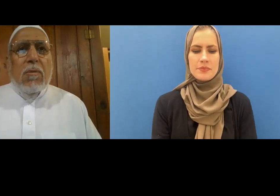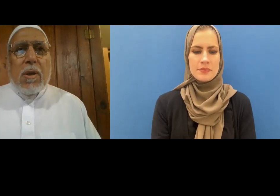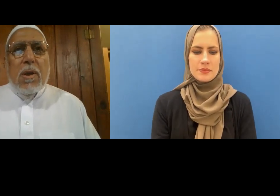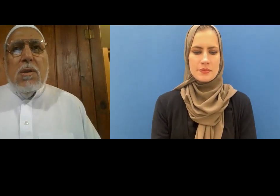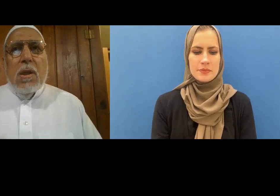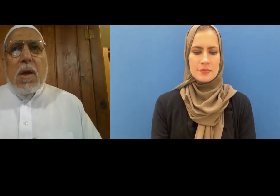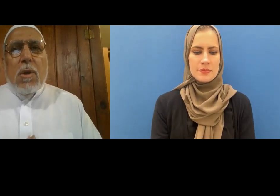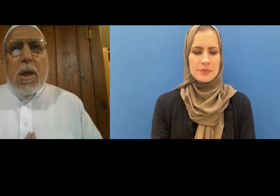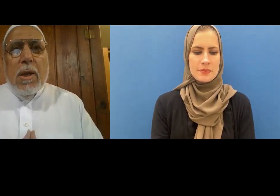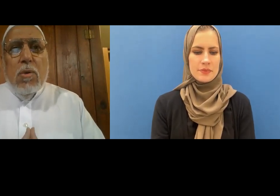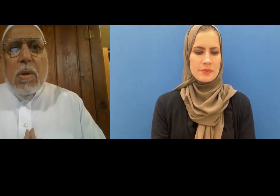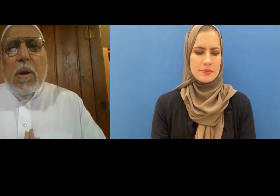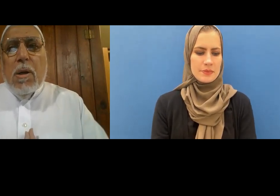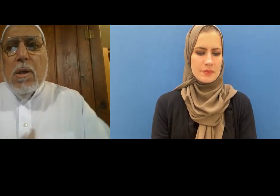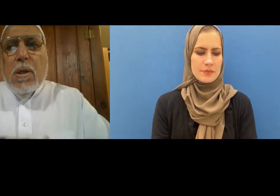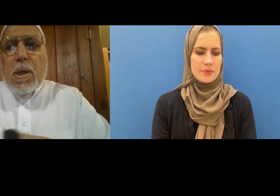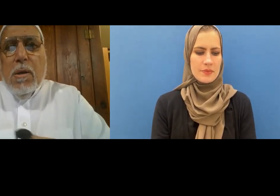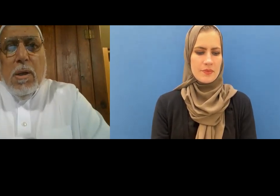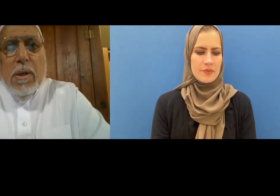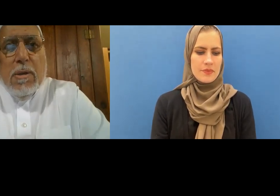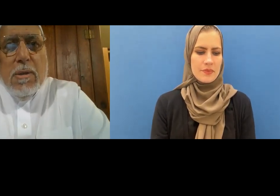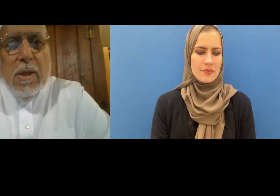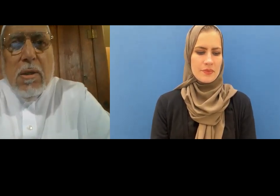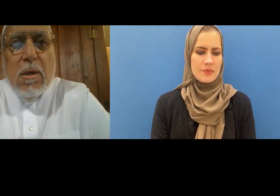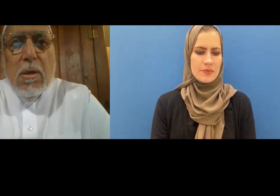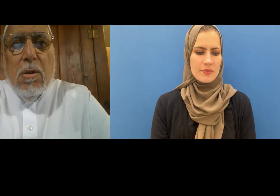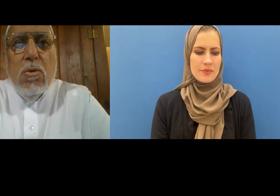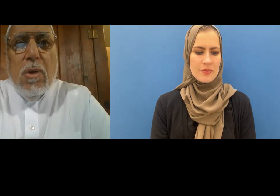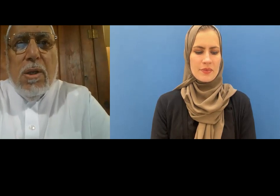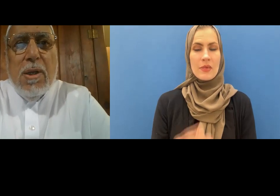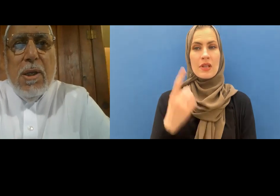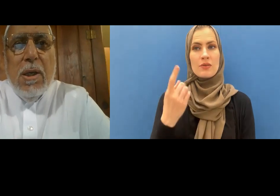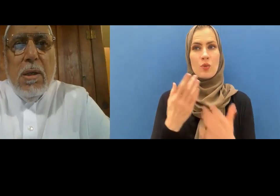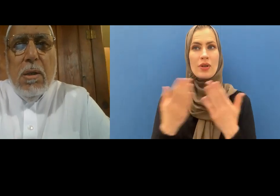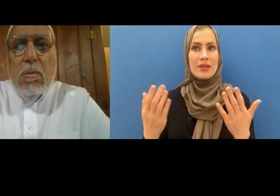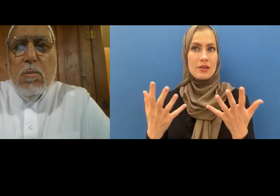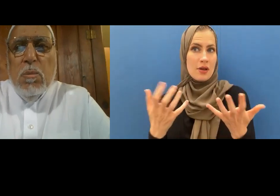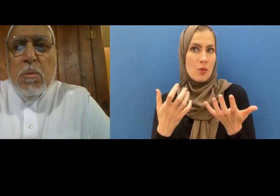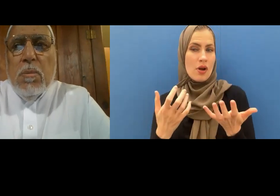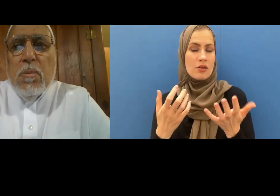One of the things that I would like to remark here is that Surah Yasin